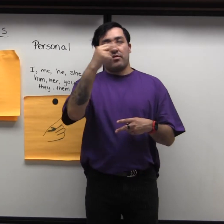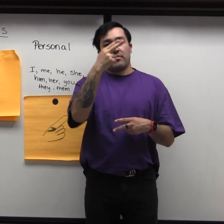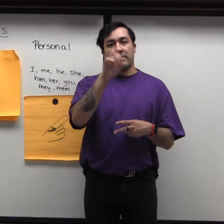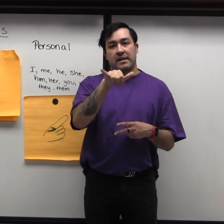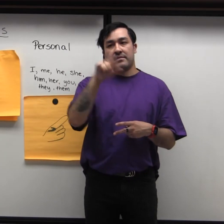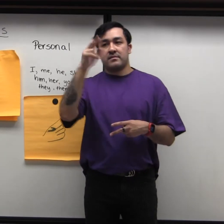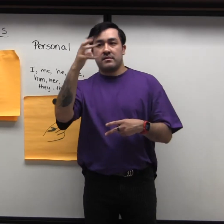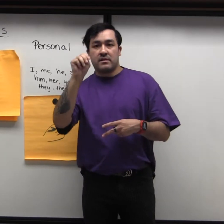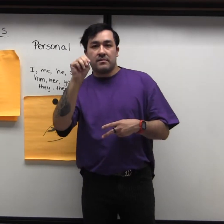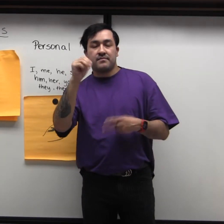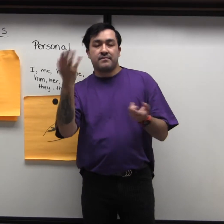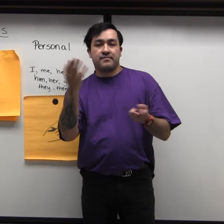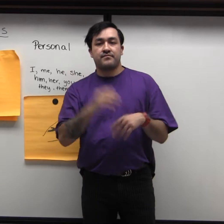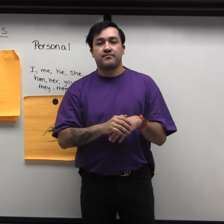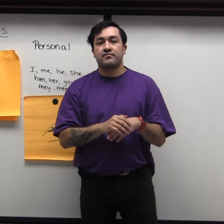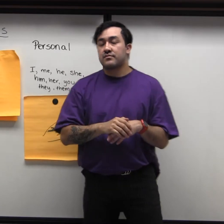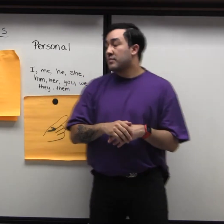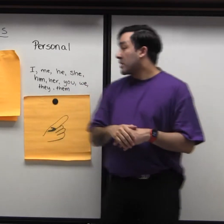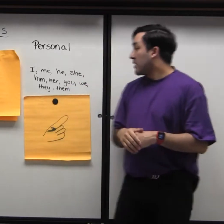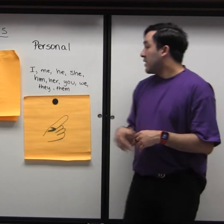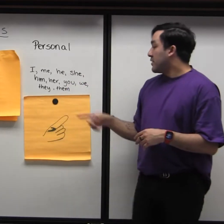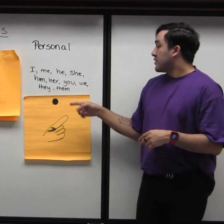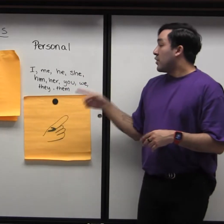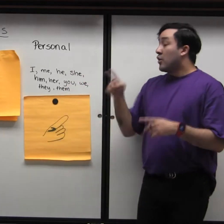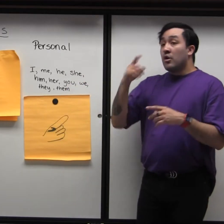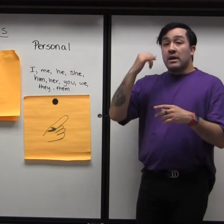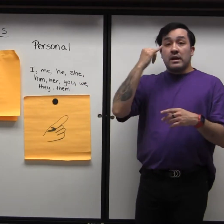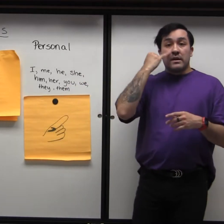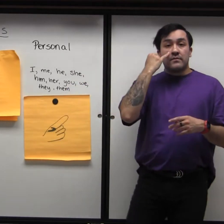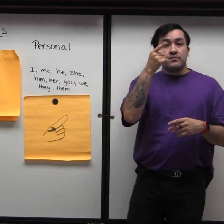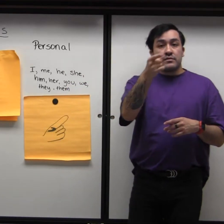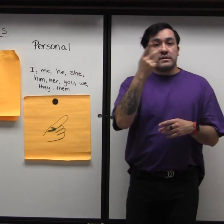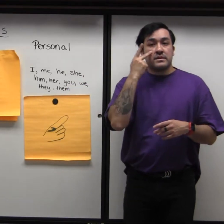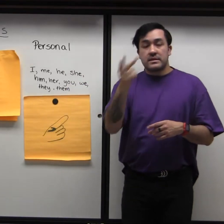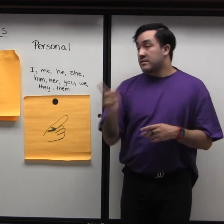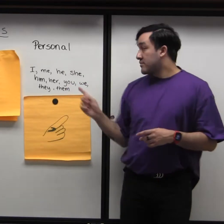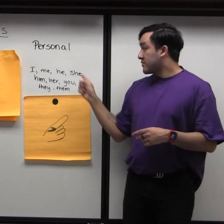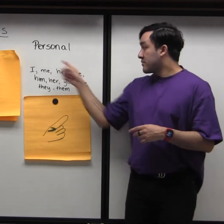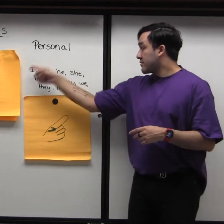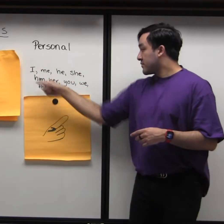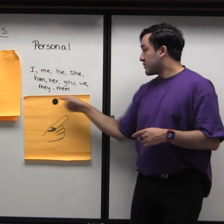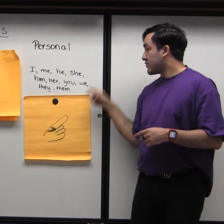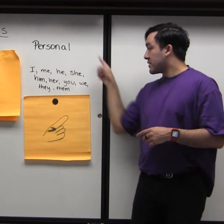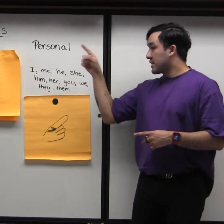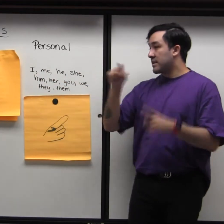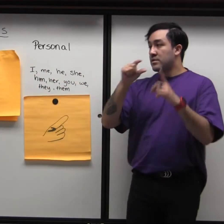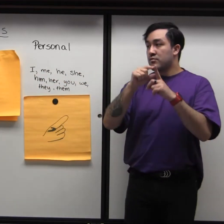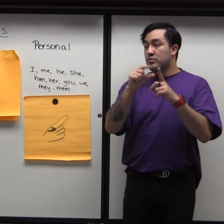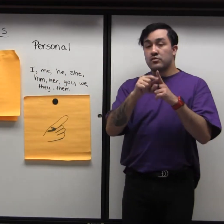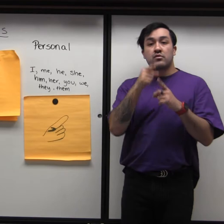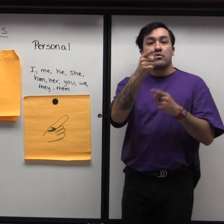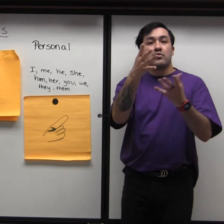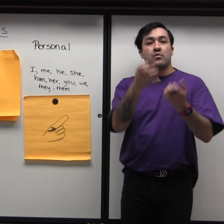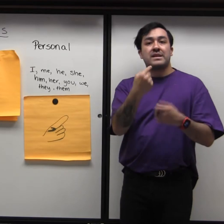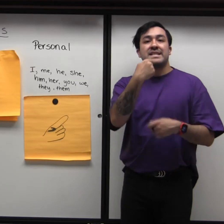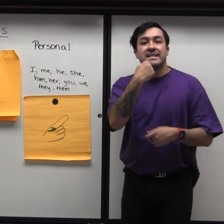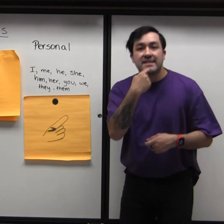Um, their favorite class is gym or whatever. When we don't know the gender, we can